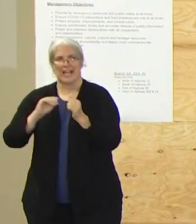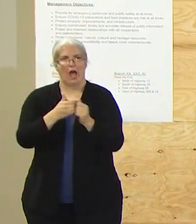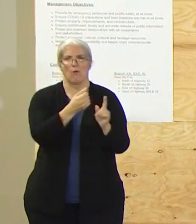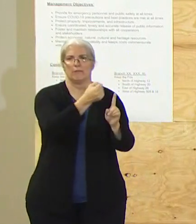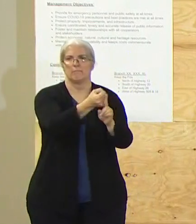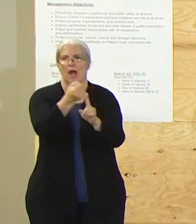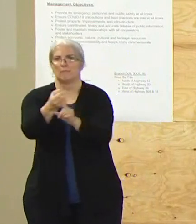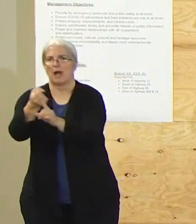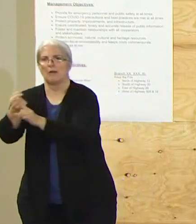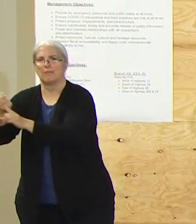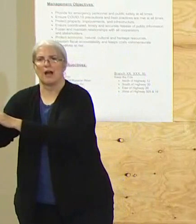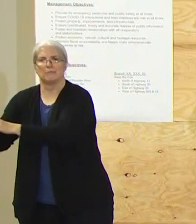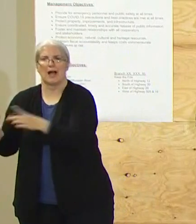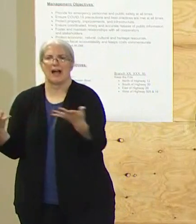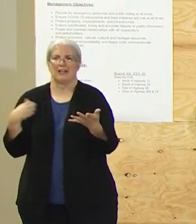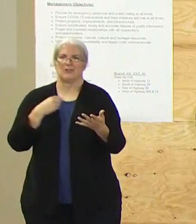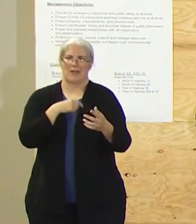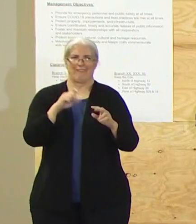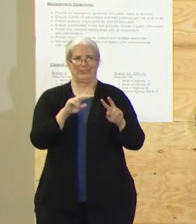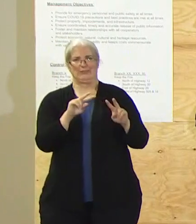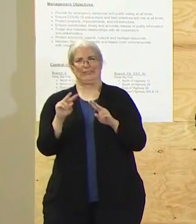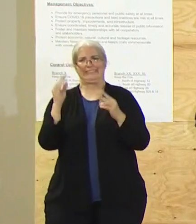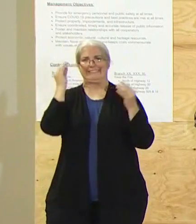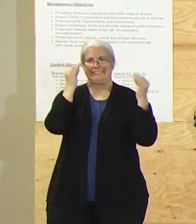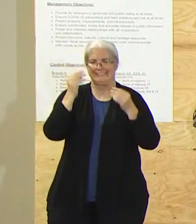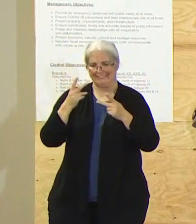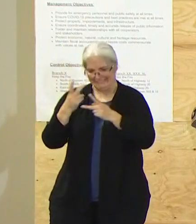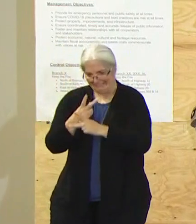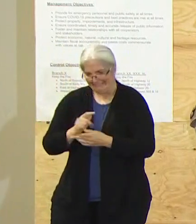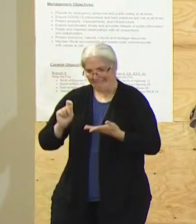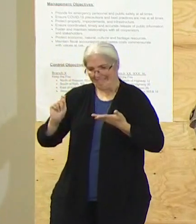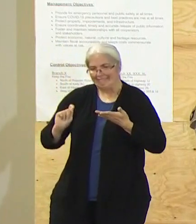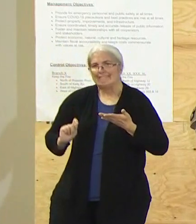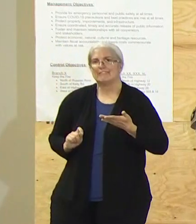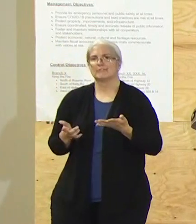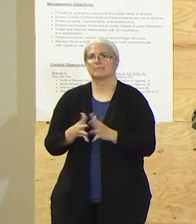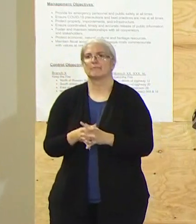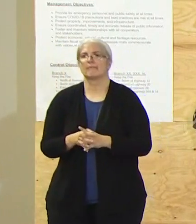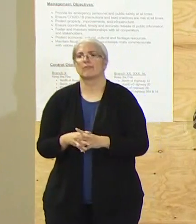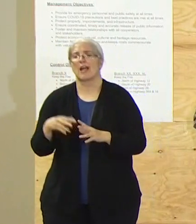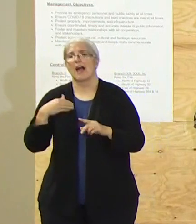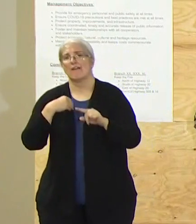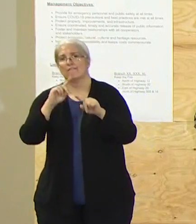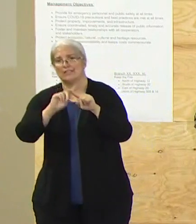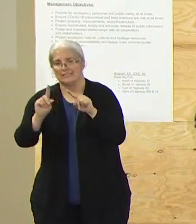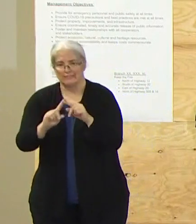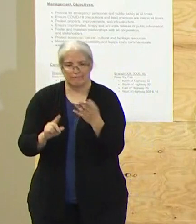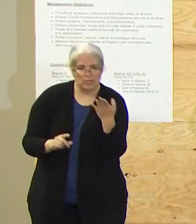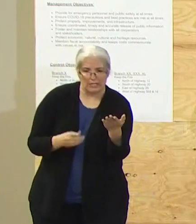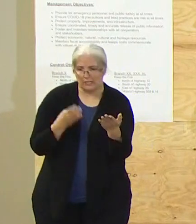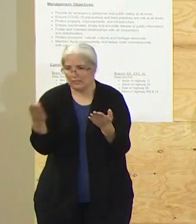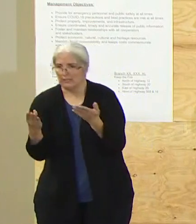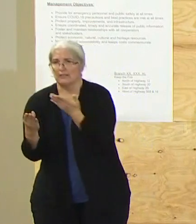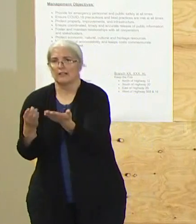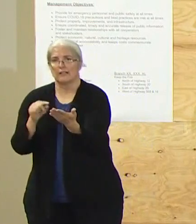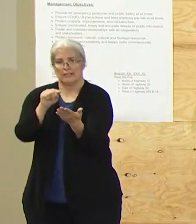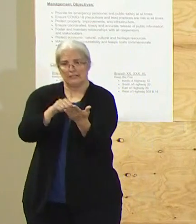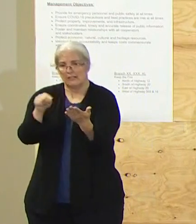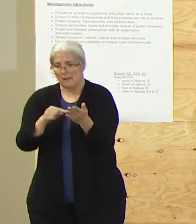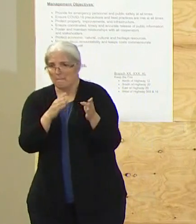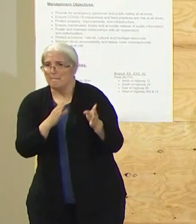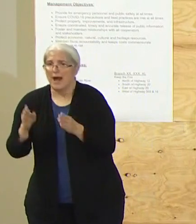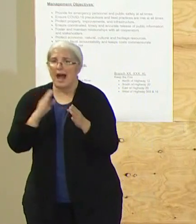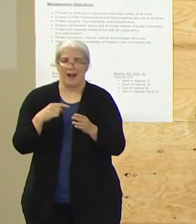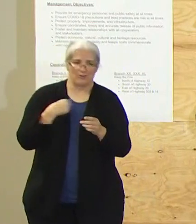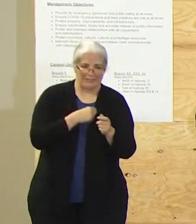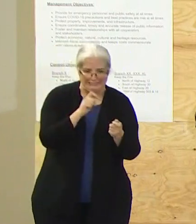of drafts for amendments, for legislation, and we continue to make progress in this space. And you know well, we have